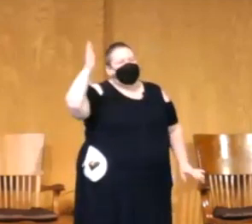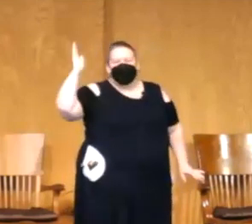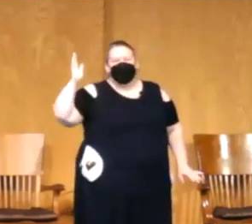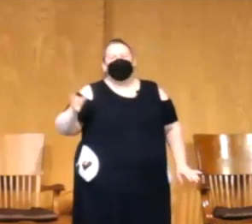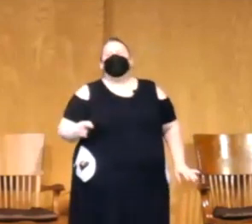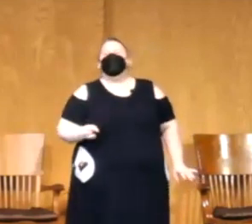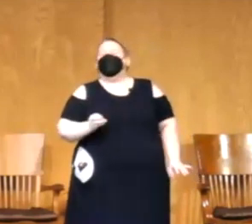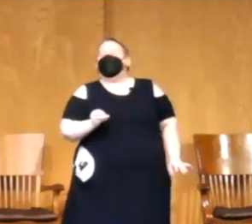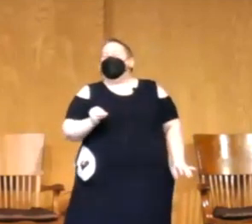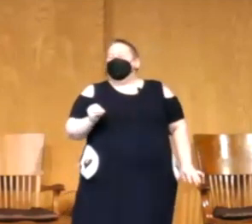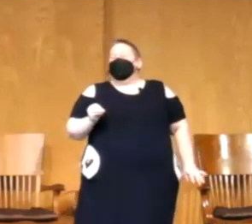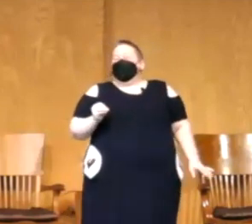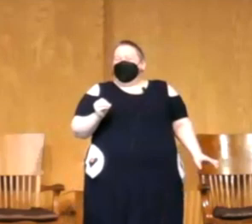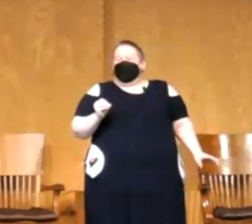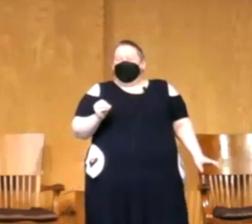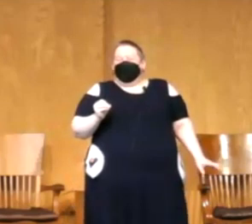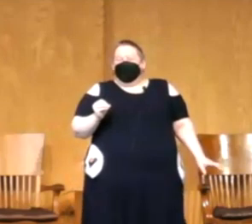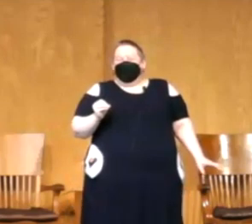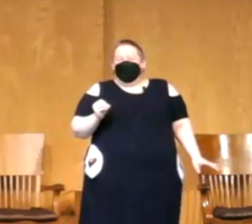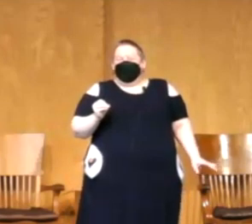literally one thing we agree on.